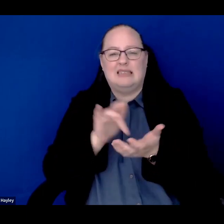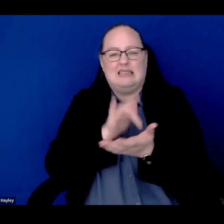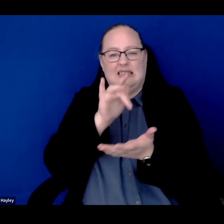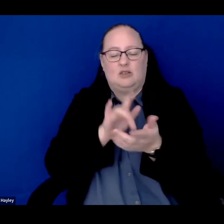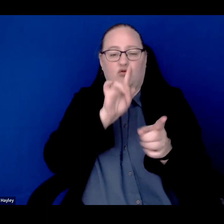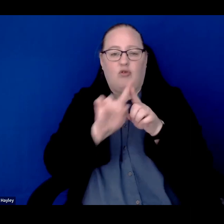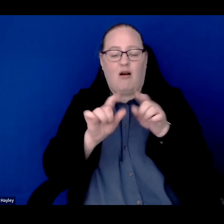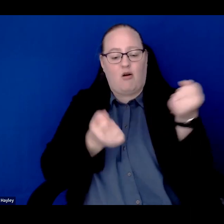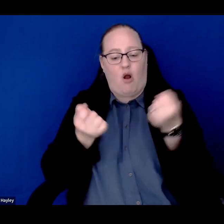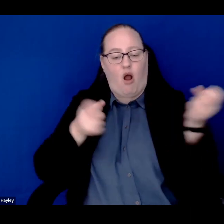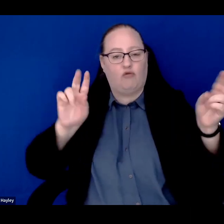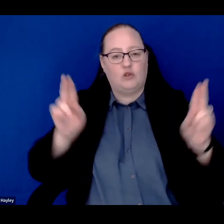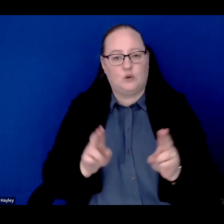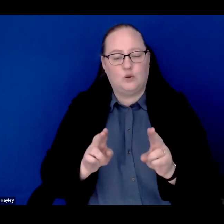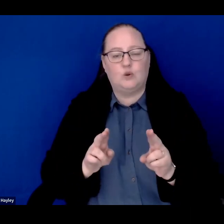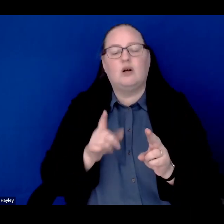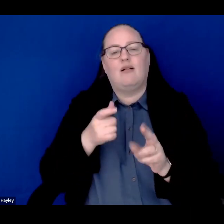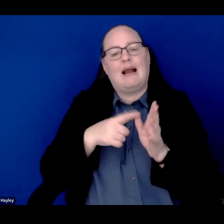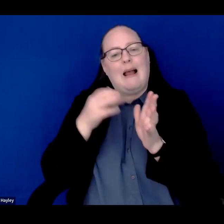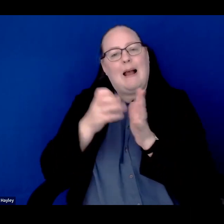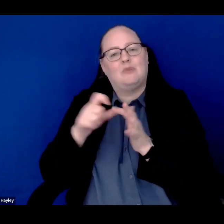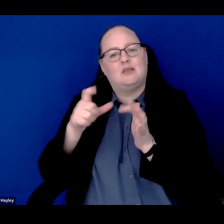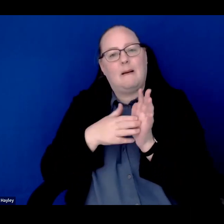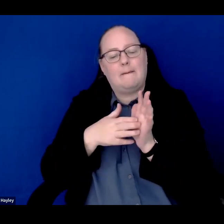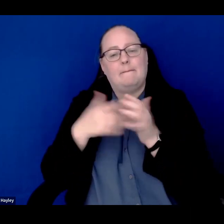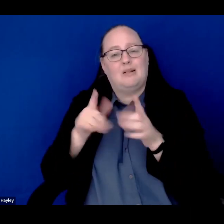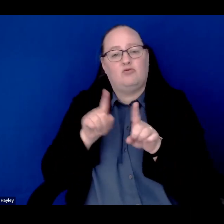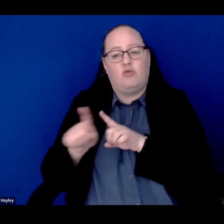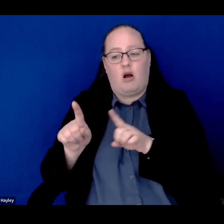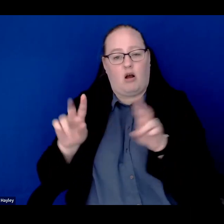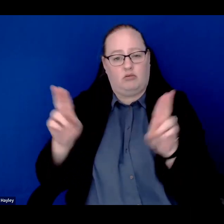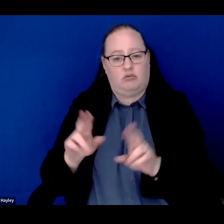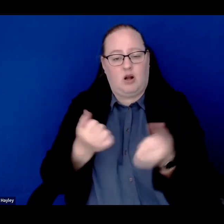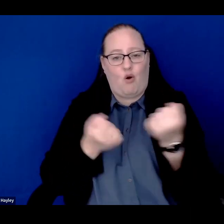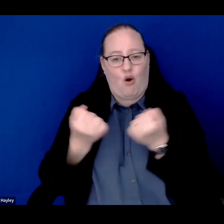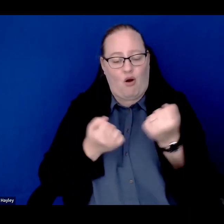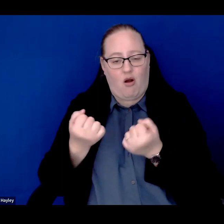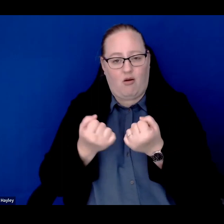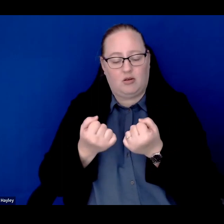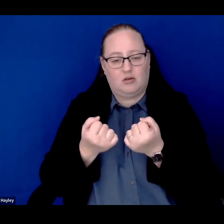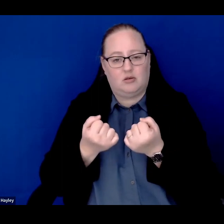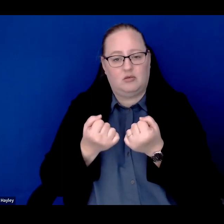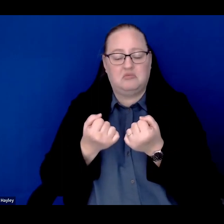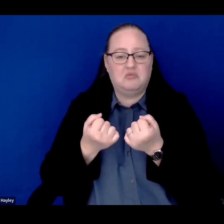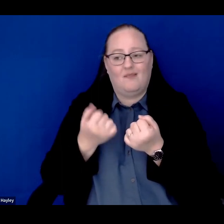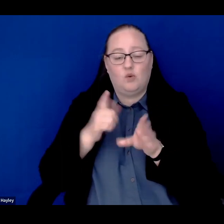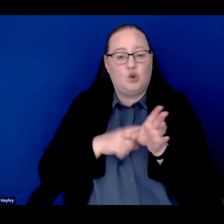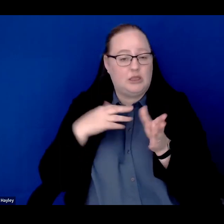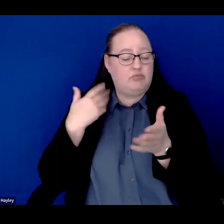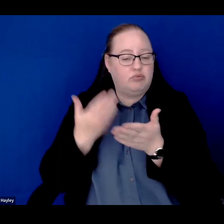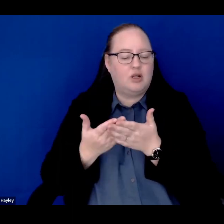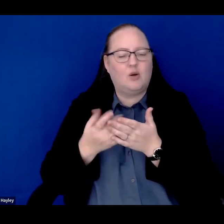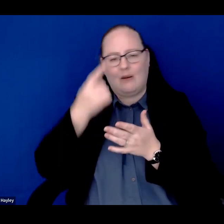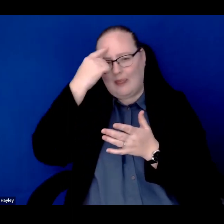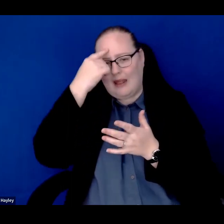been trying to degrow the number of cars in the street. Now what we have to do is to think of the synergies between,